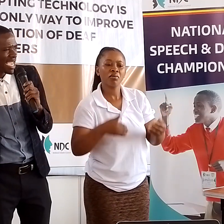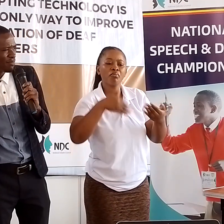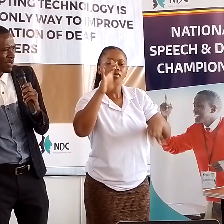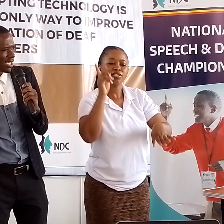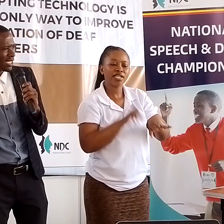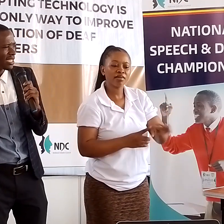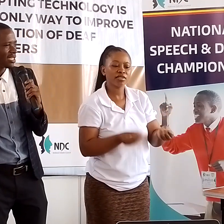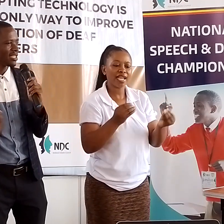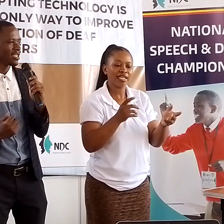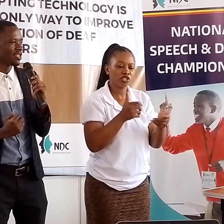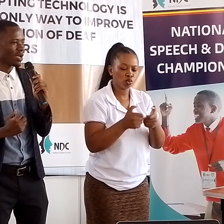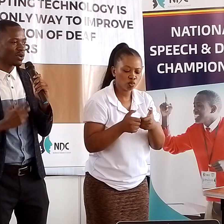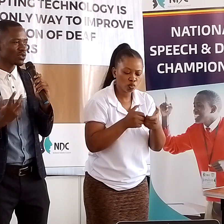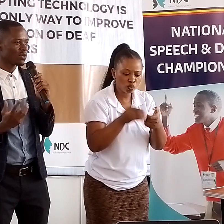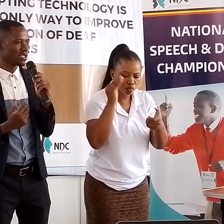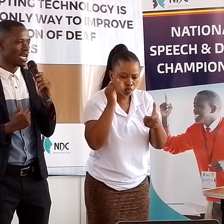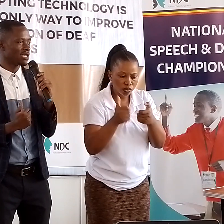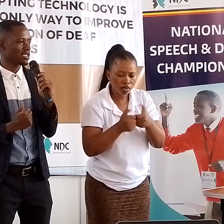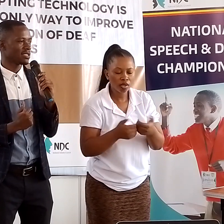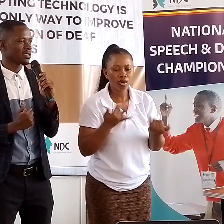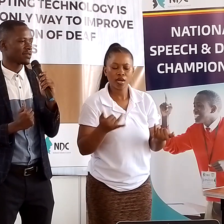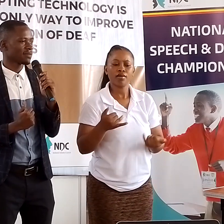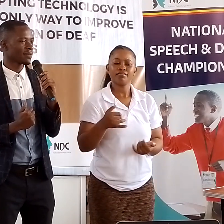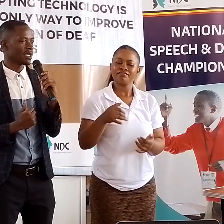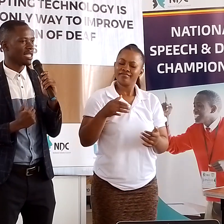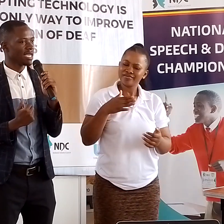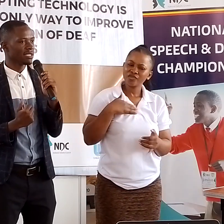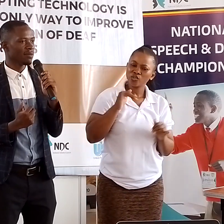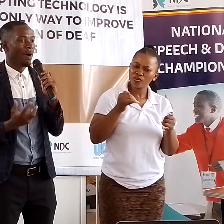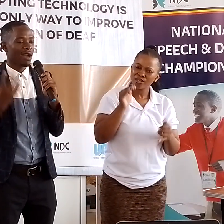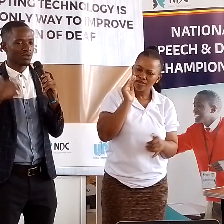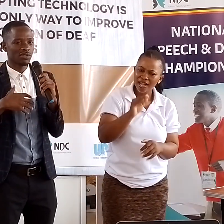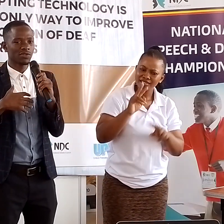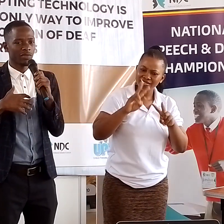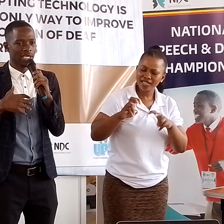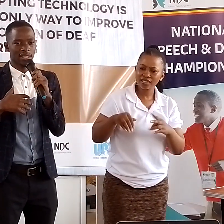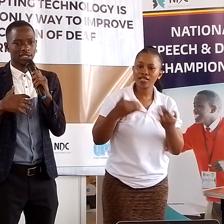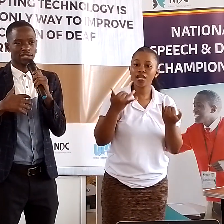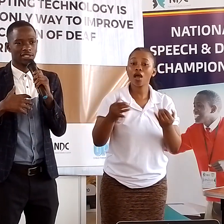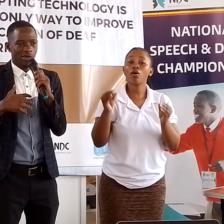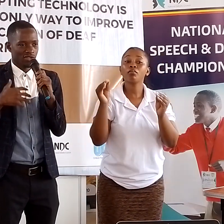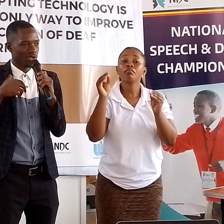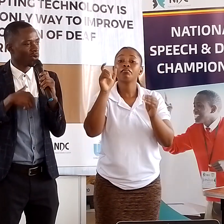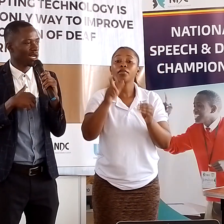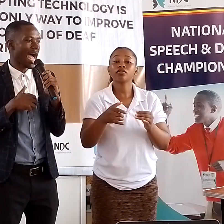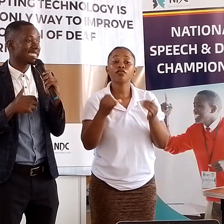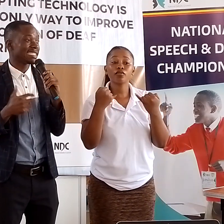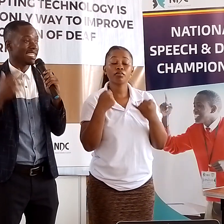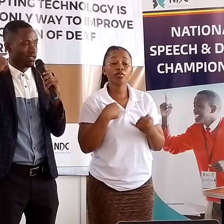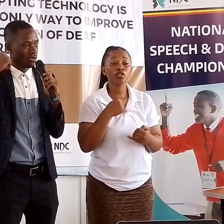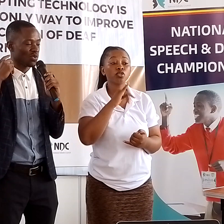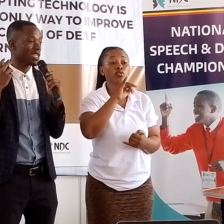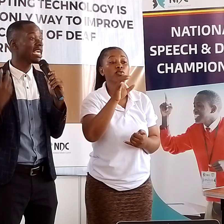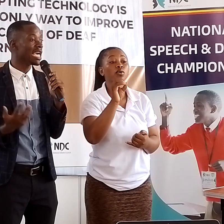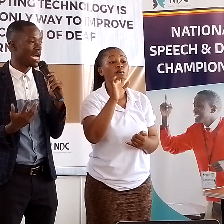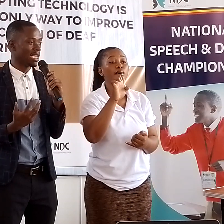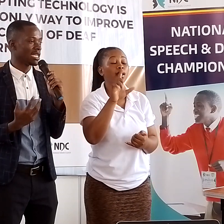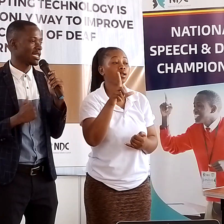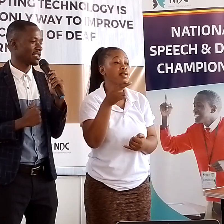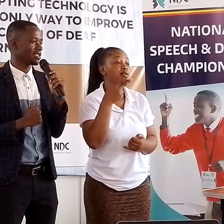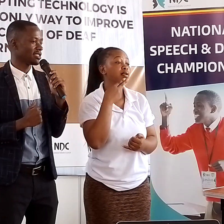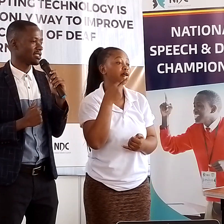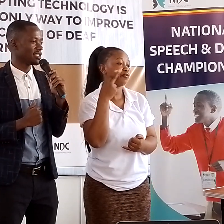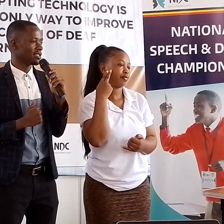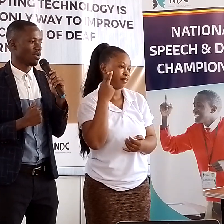he does typing. So I got concerned. And then Paul told me, you know, Joel has issues with